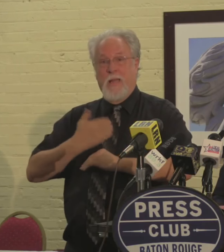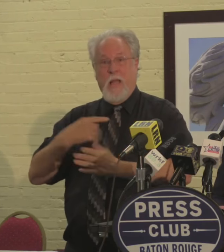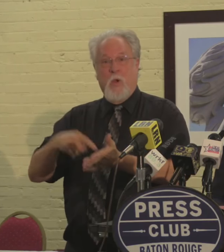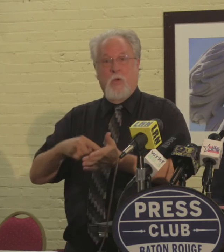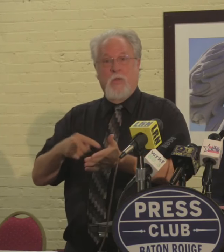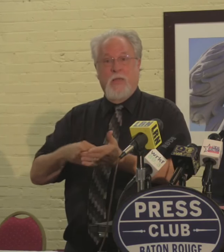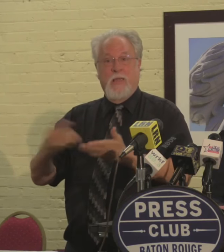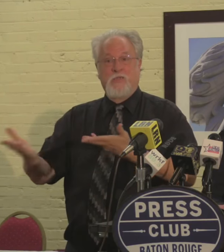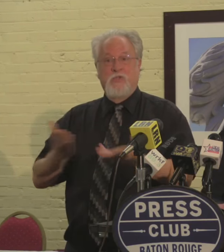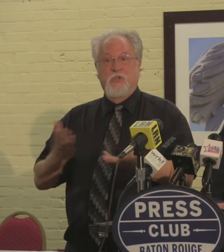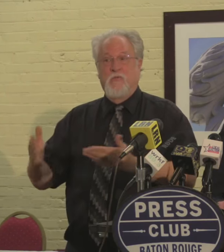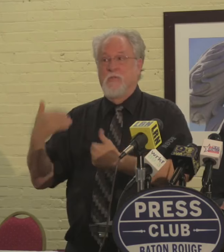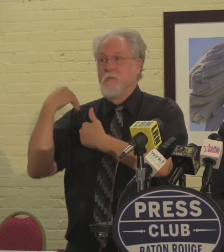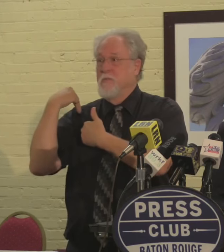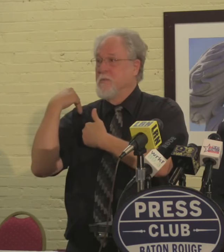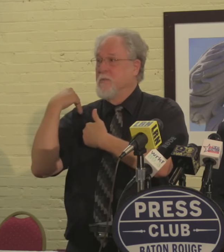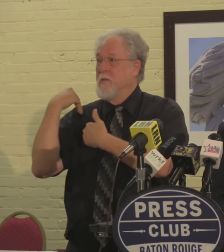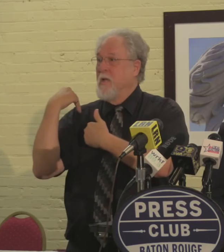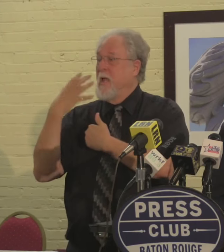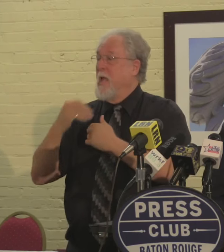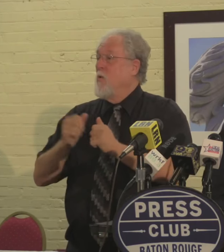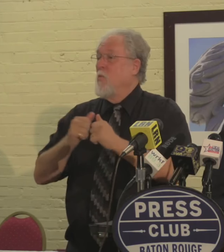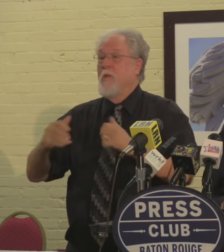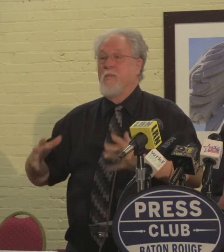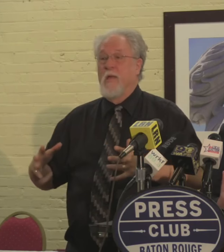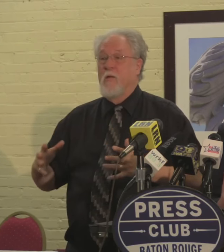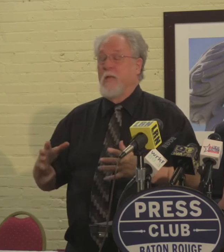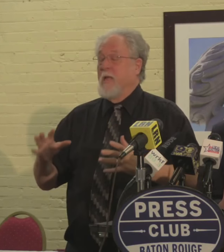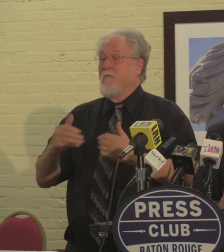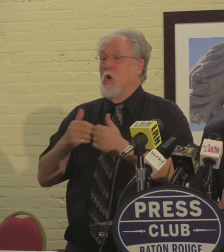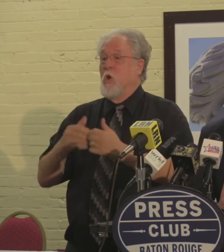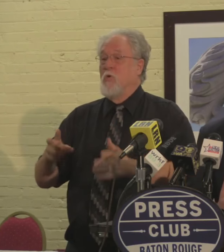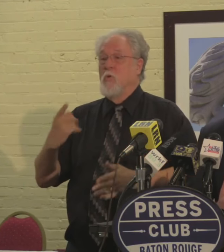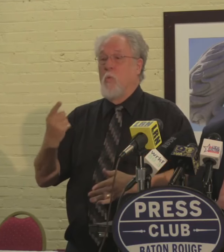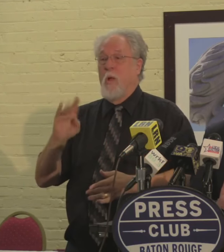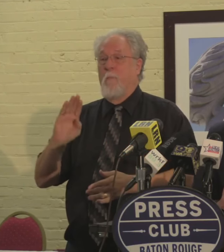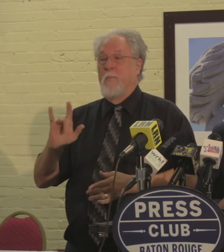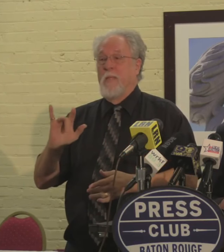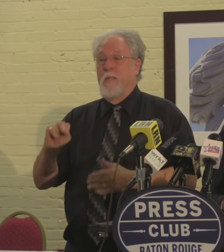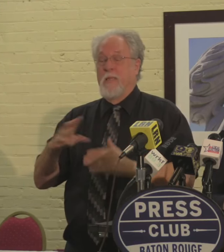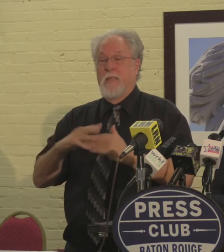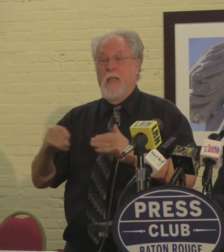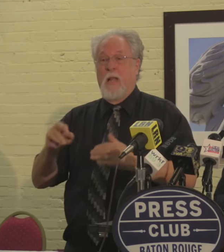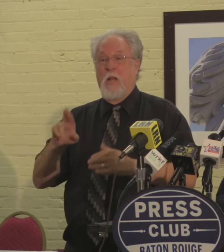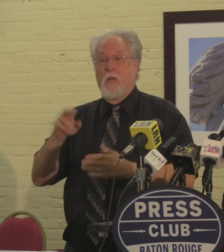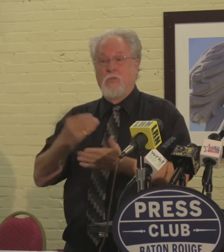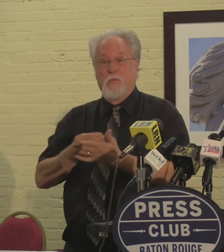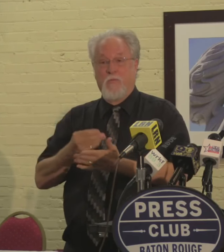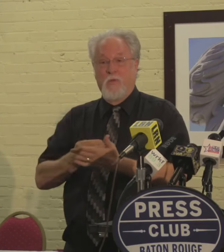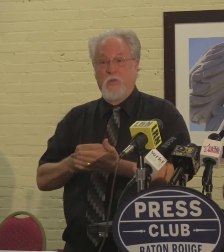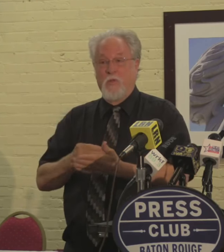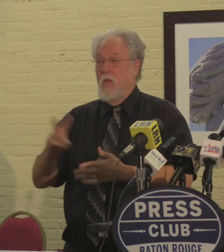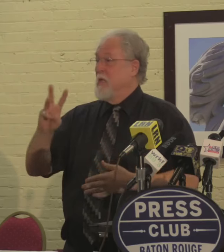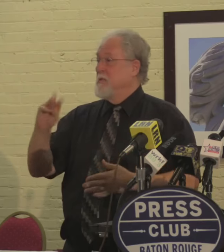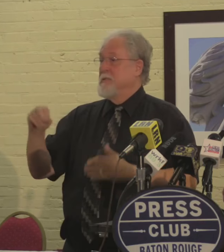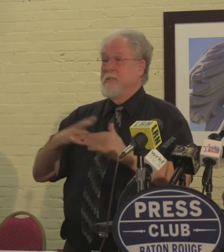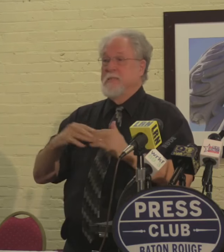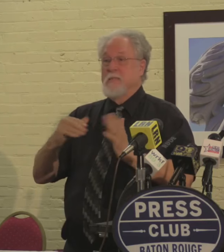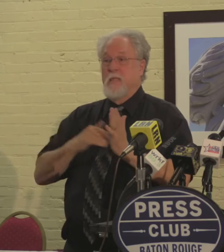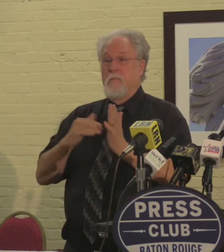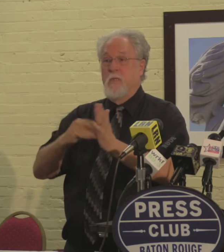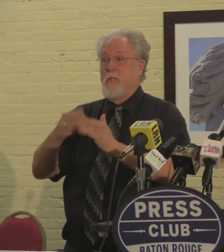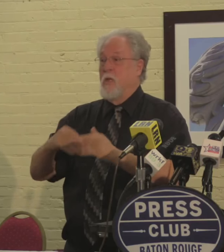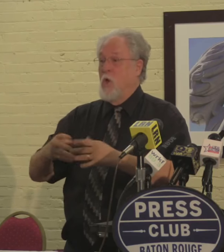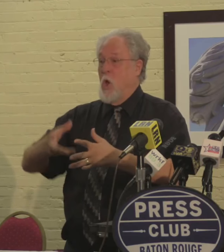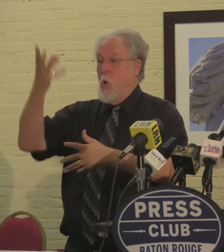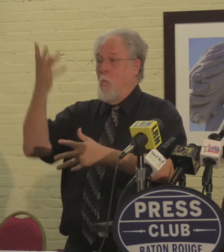service obligations, and if we lose $1 billion in revenue, $60 million just disappears. It evaporates